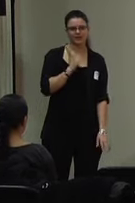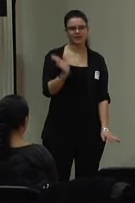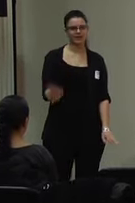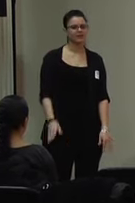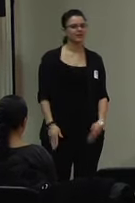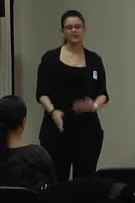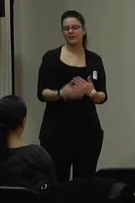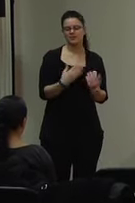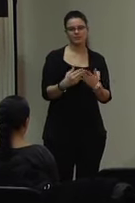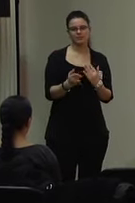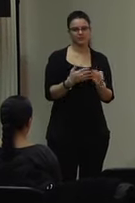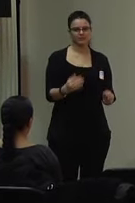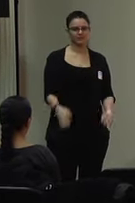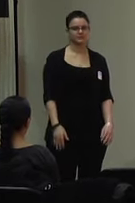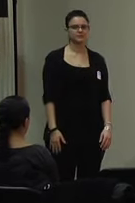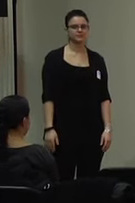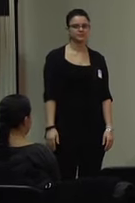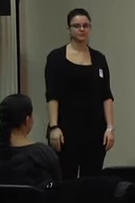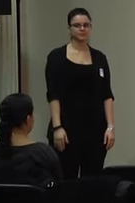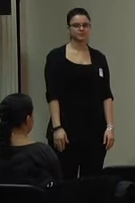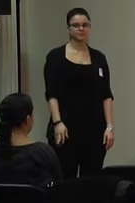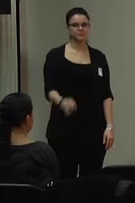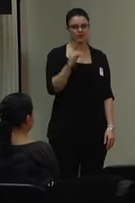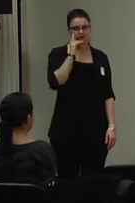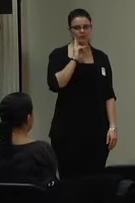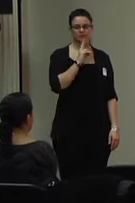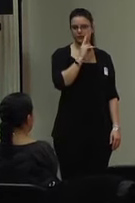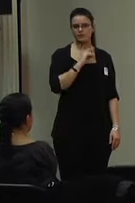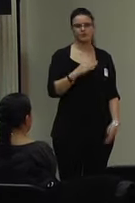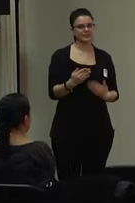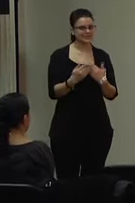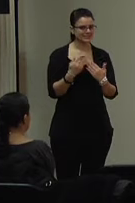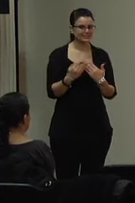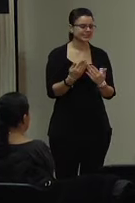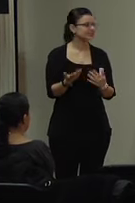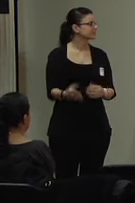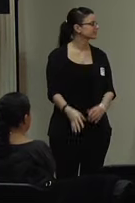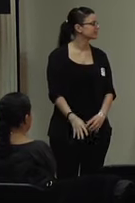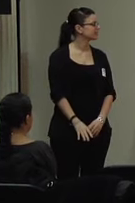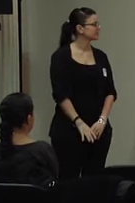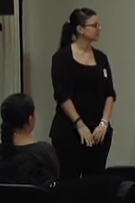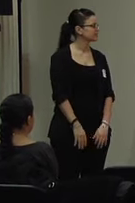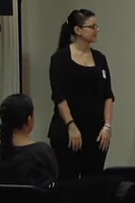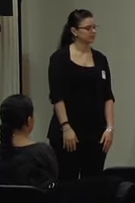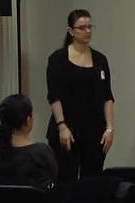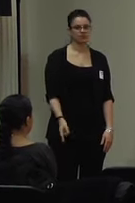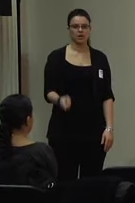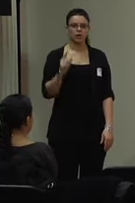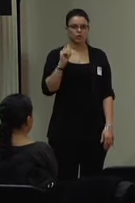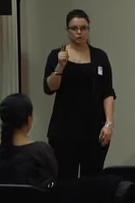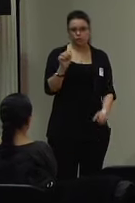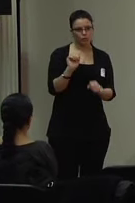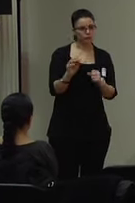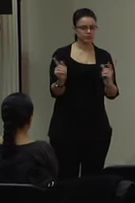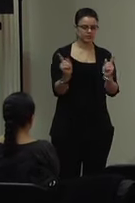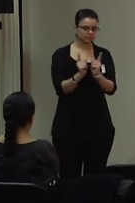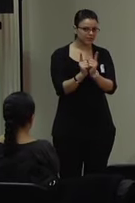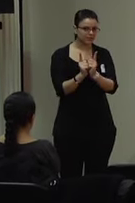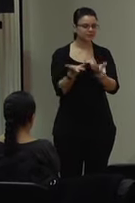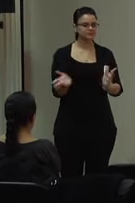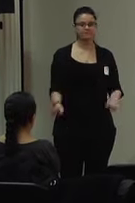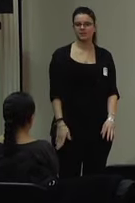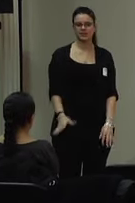a big deal. You walk in, you've already prearranged what you're gonna order, and you just sit down and you just show up with your client or whoever you're meeting with, and